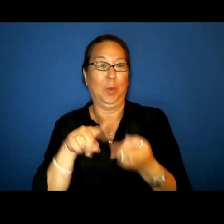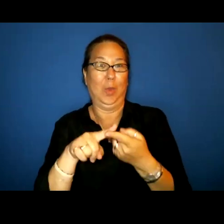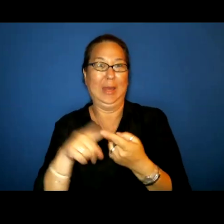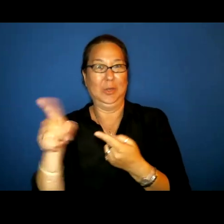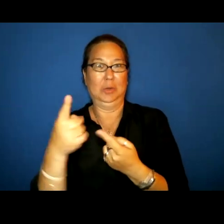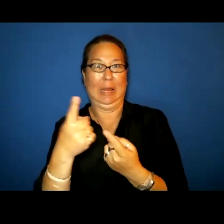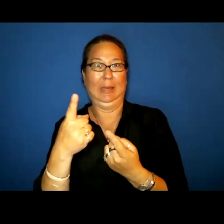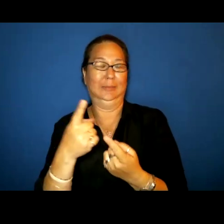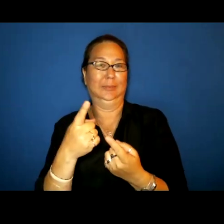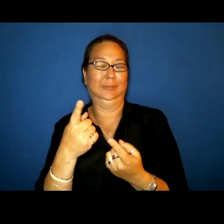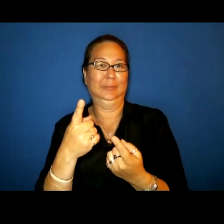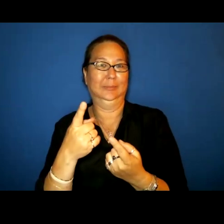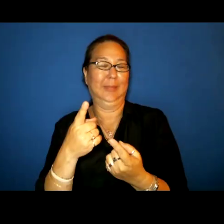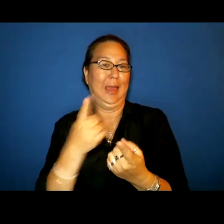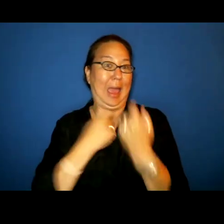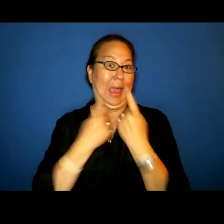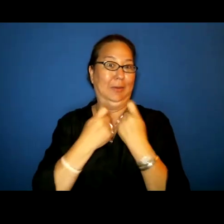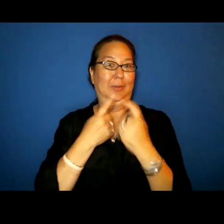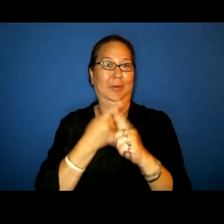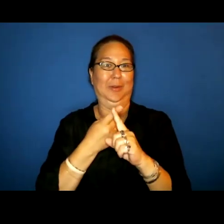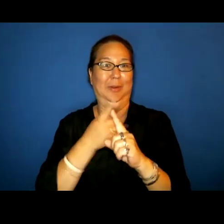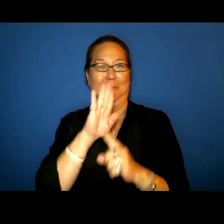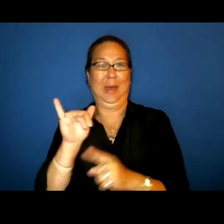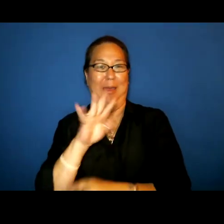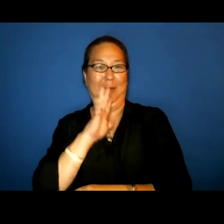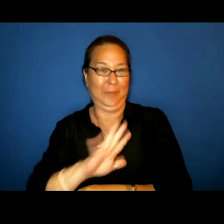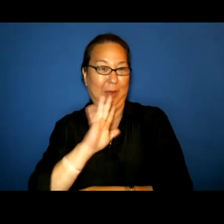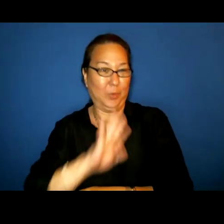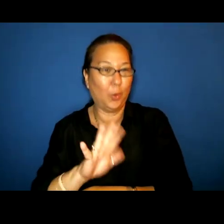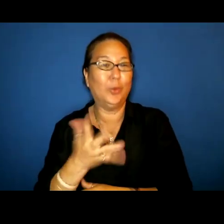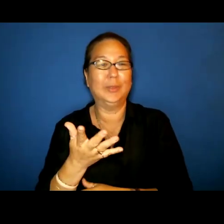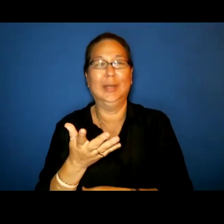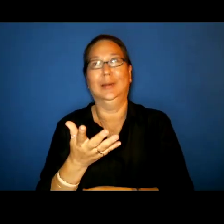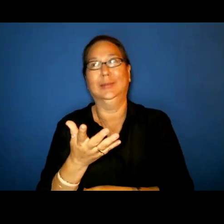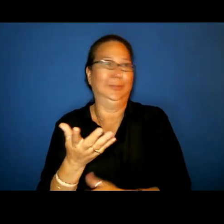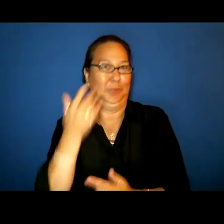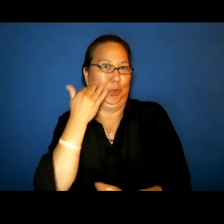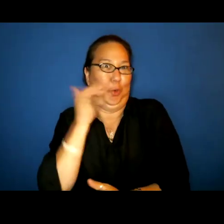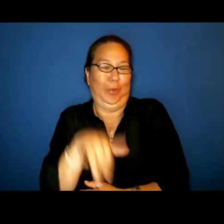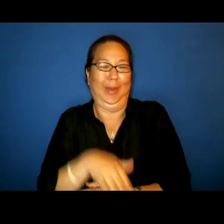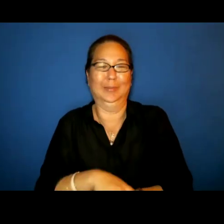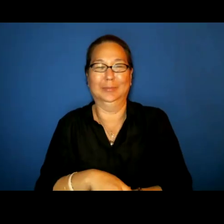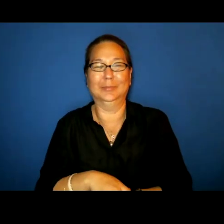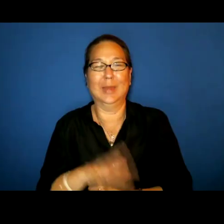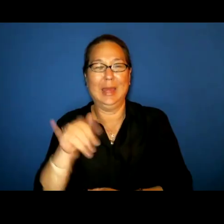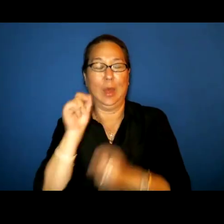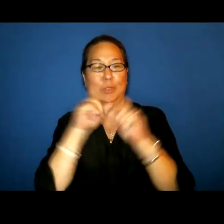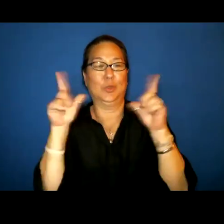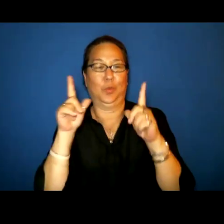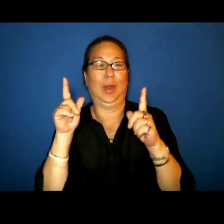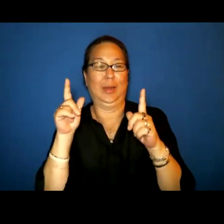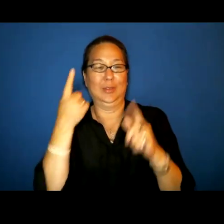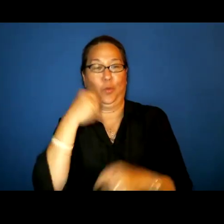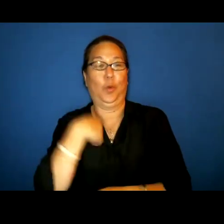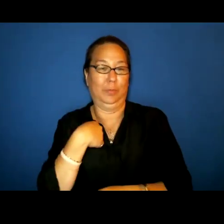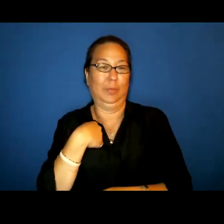story. And when they introduced me, all of the kids did know who I was. And that was a surprise for them and for